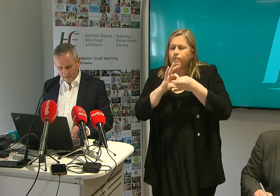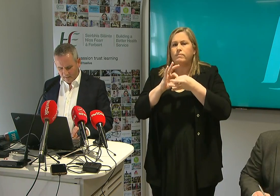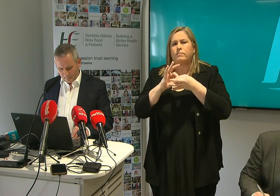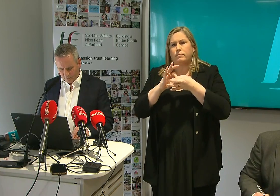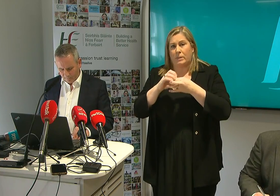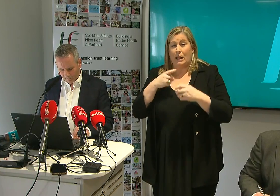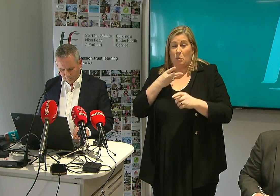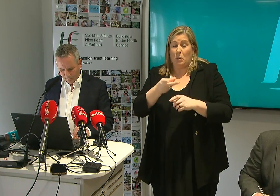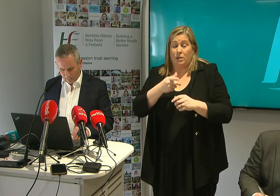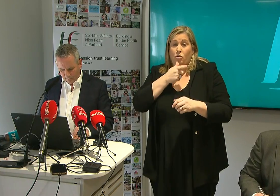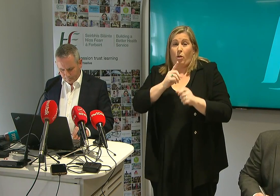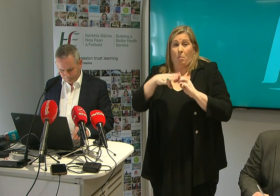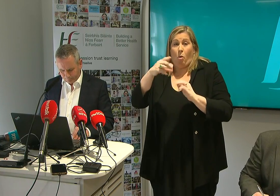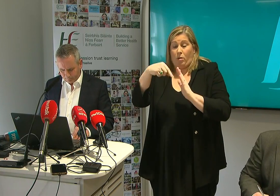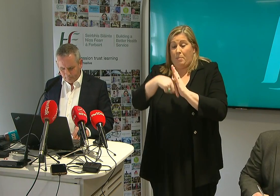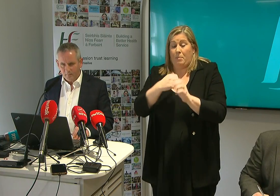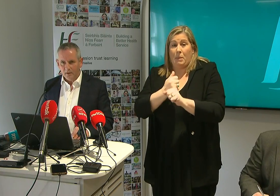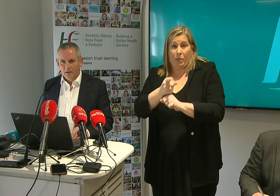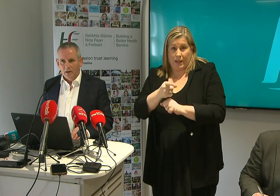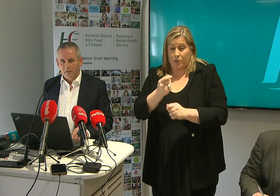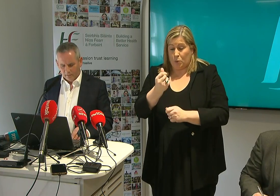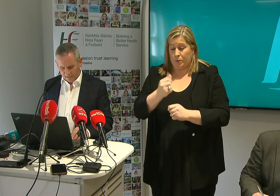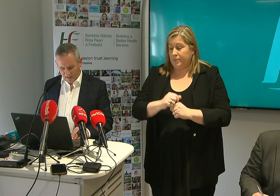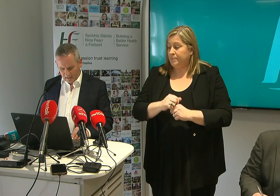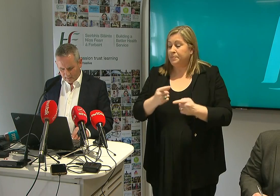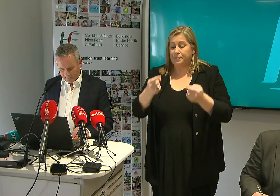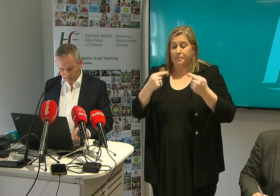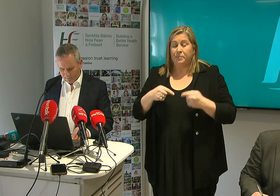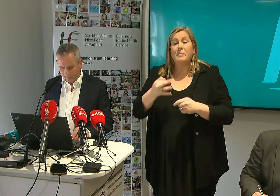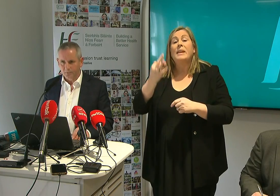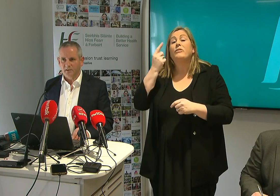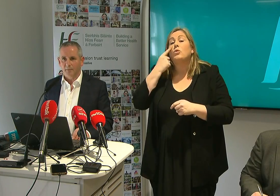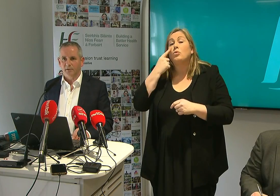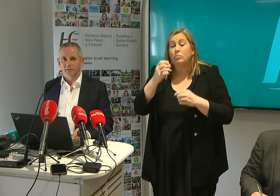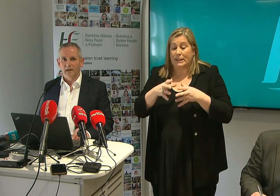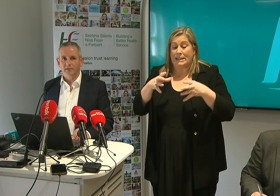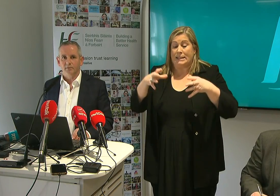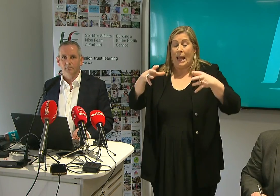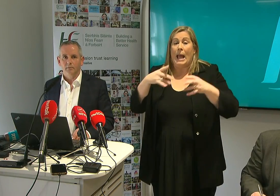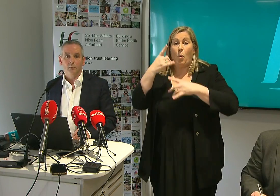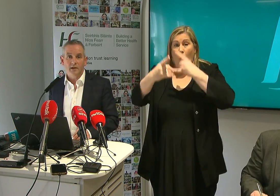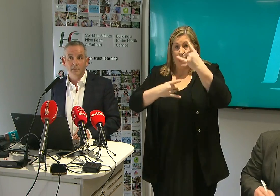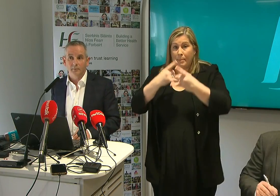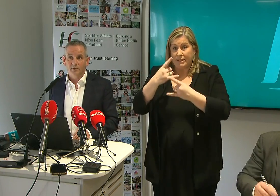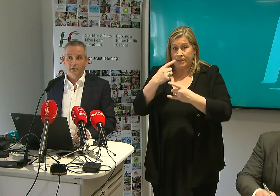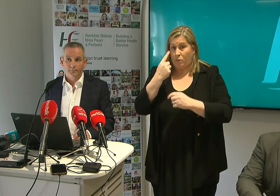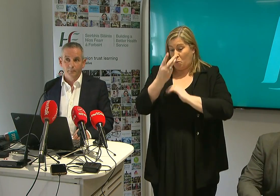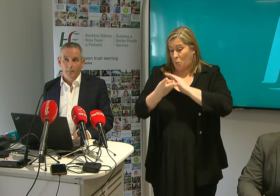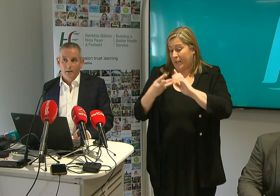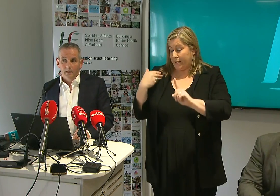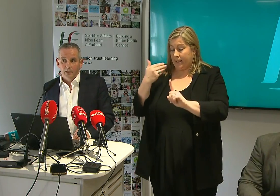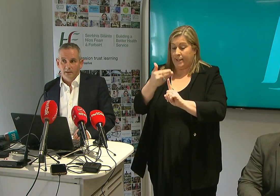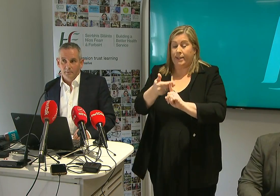And I'll come back to that just before I do close. If you look at the scale in terms of what's happened over the last week in